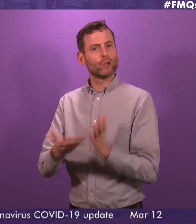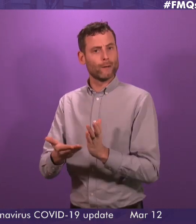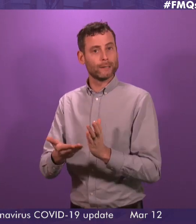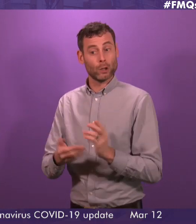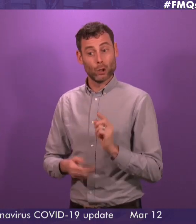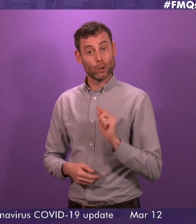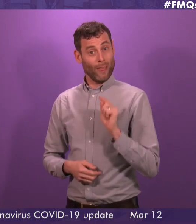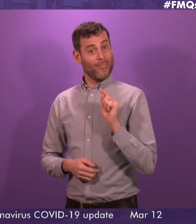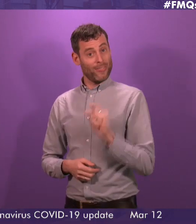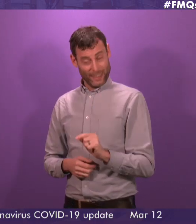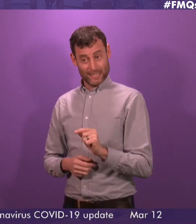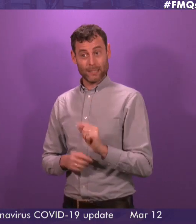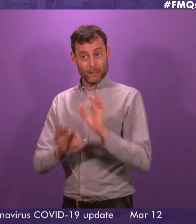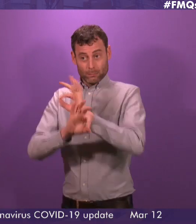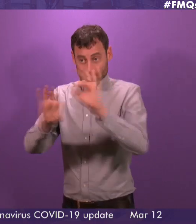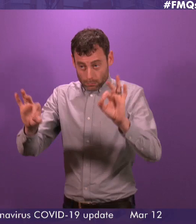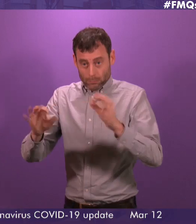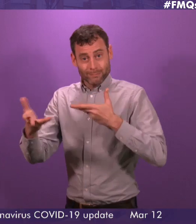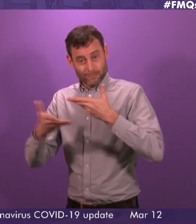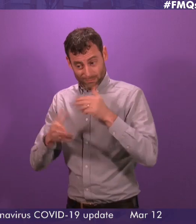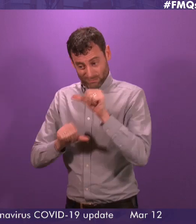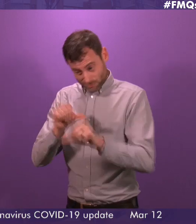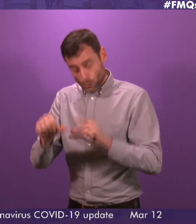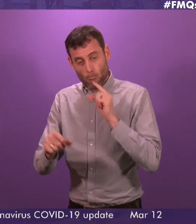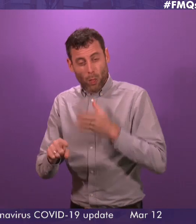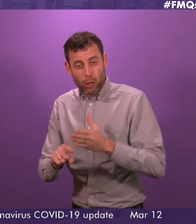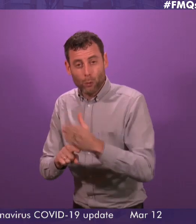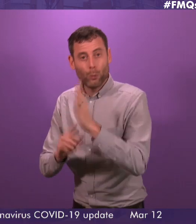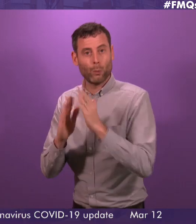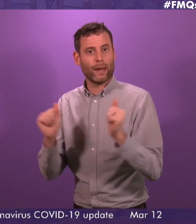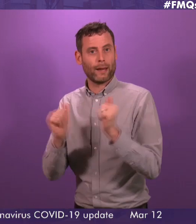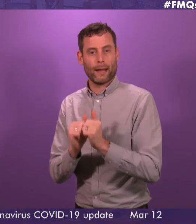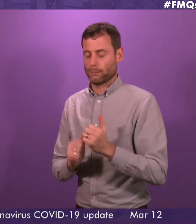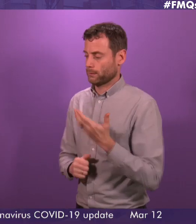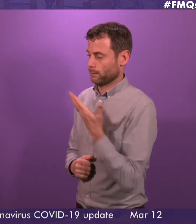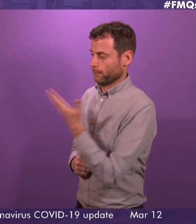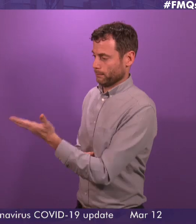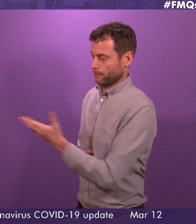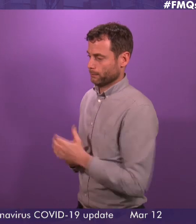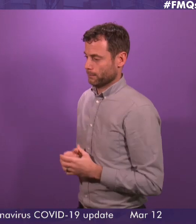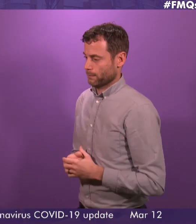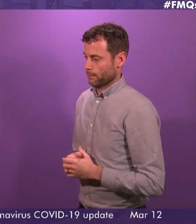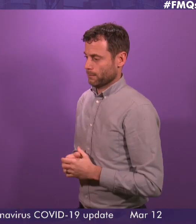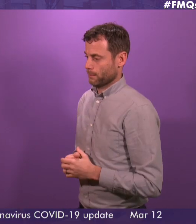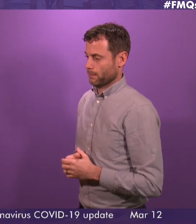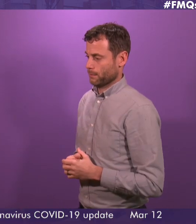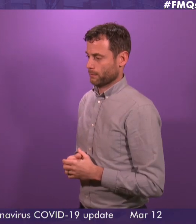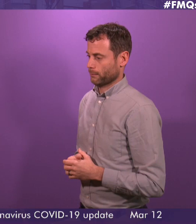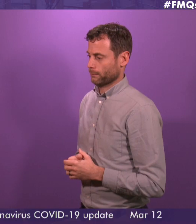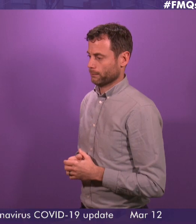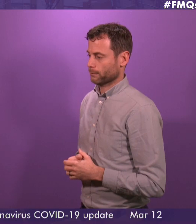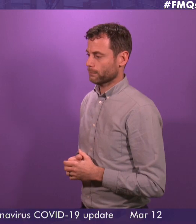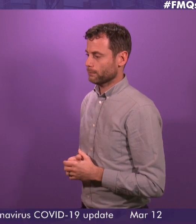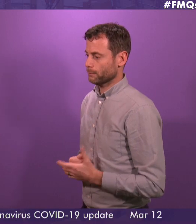is underway and will continue right over the weekend. Thank you. Alison Johnson, to be followed by Alex Cole-Hamilton. I thank the